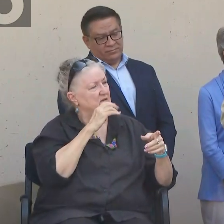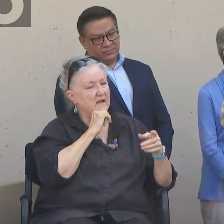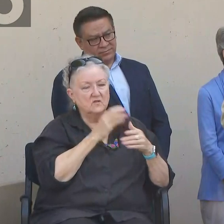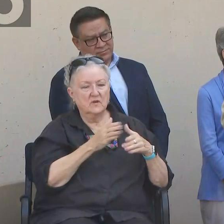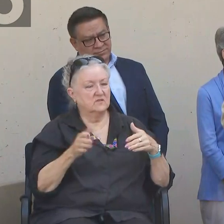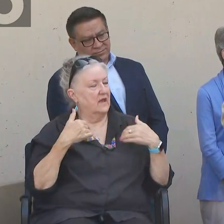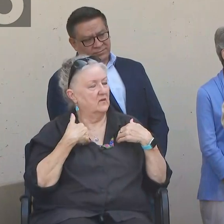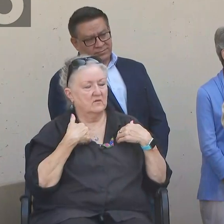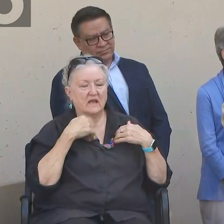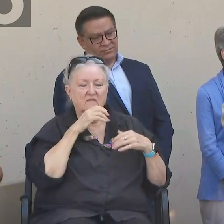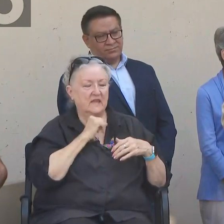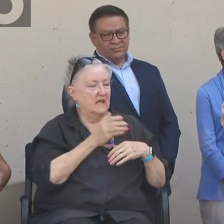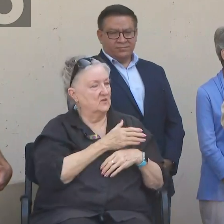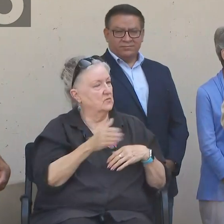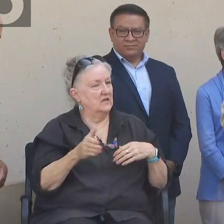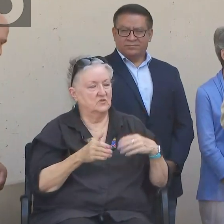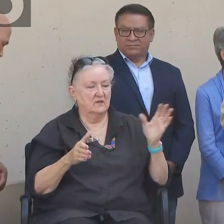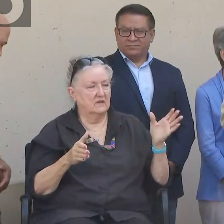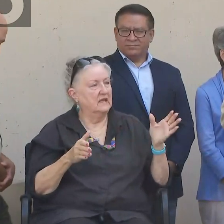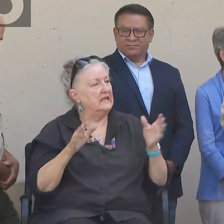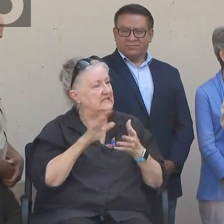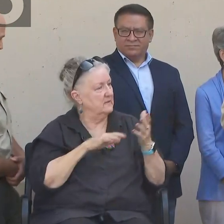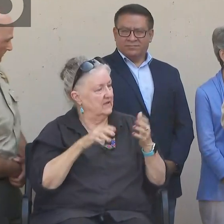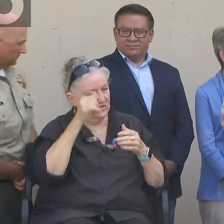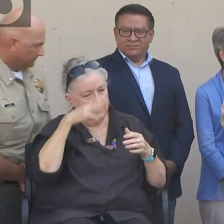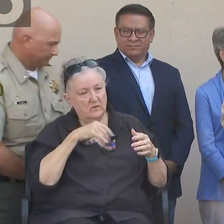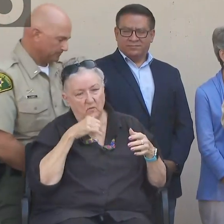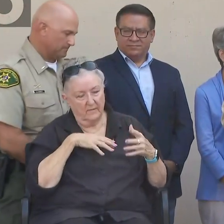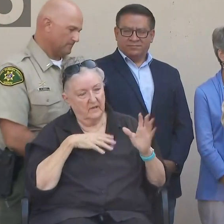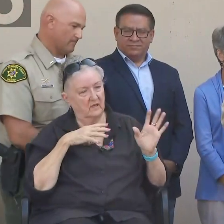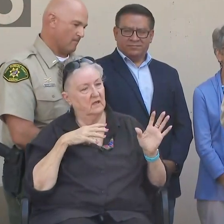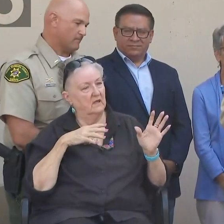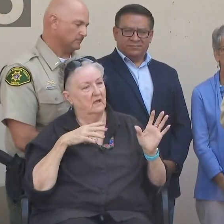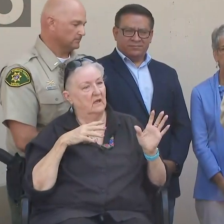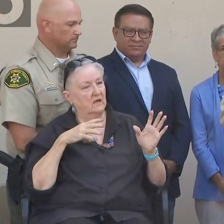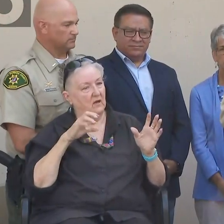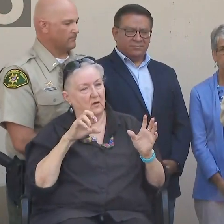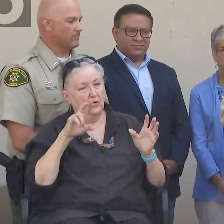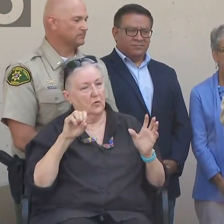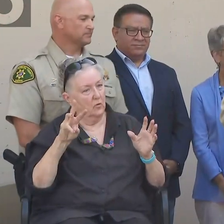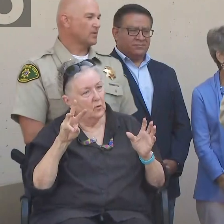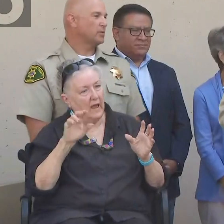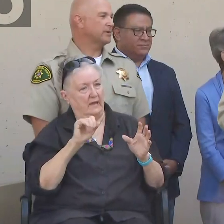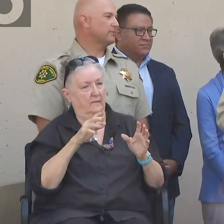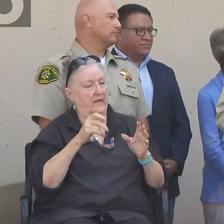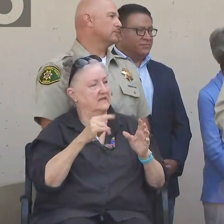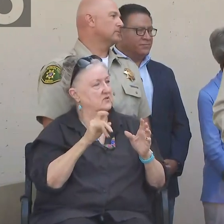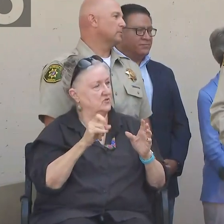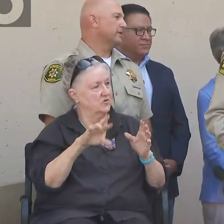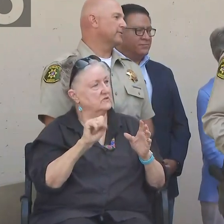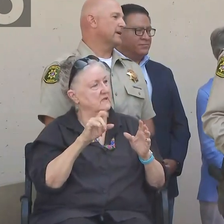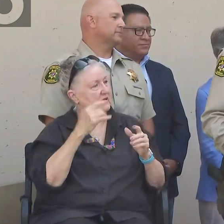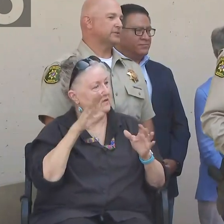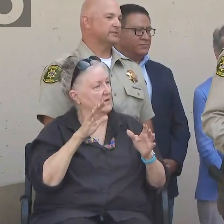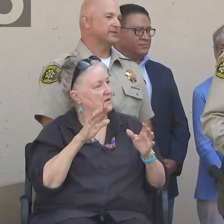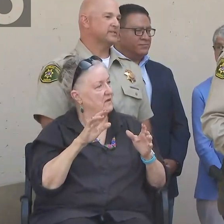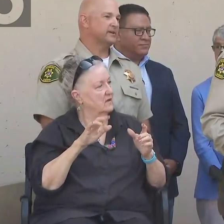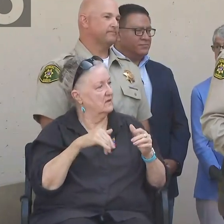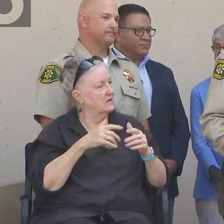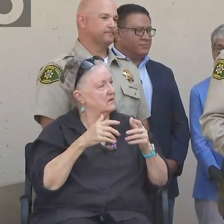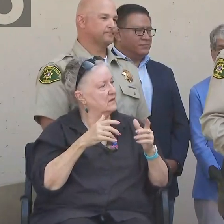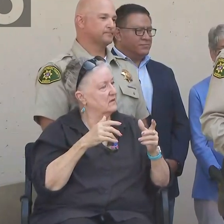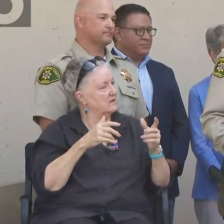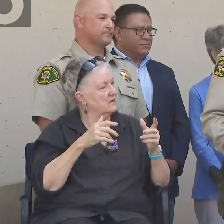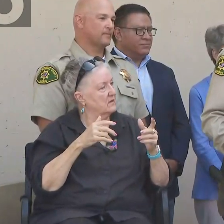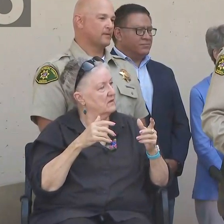Yeah, I don't have the age ranges. It's a mixture of men and women and crew and passengers. That's all I know at this point. Don't know that.